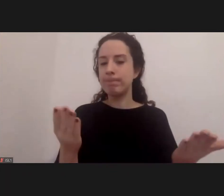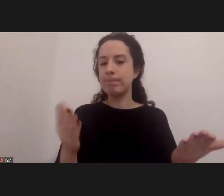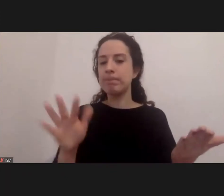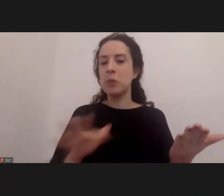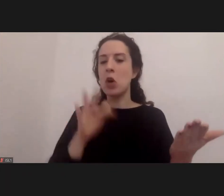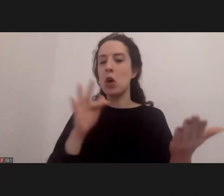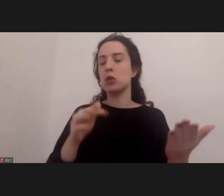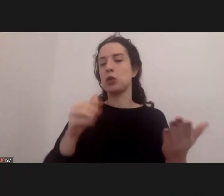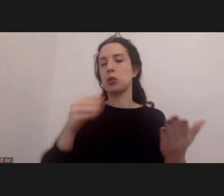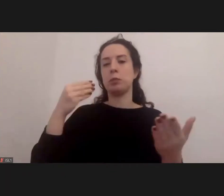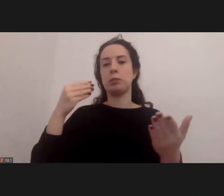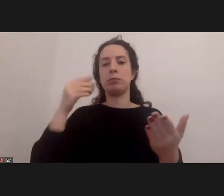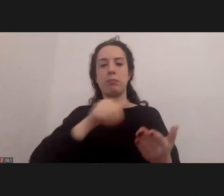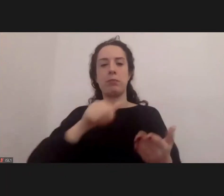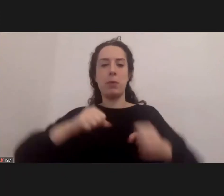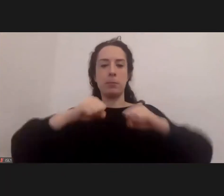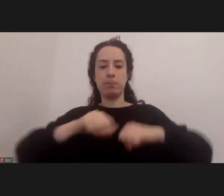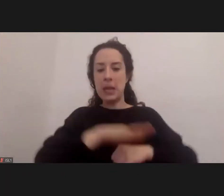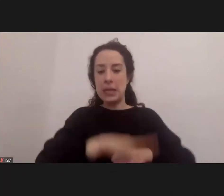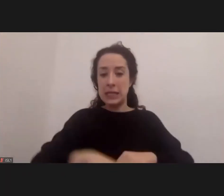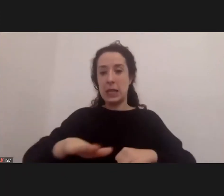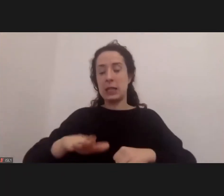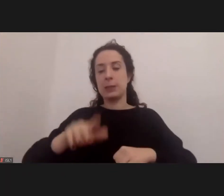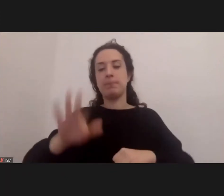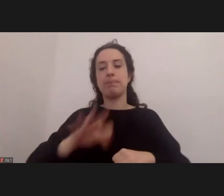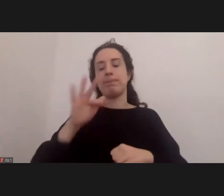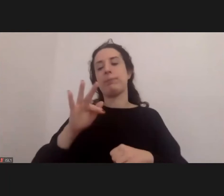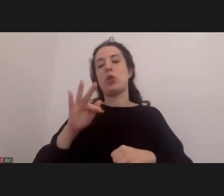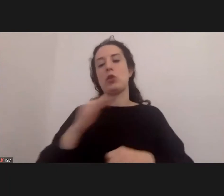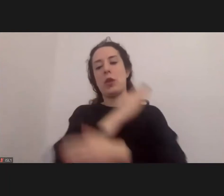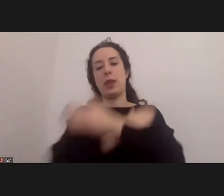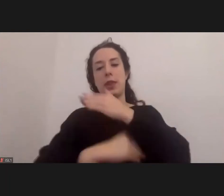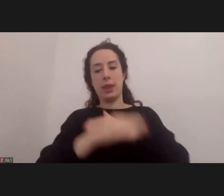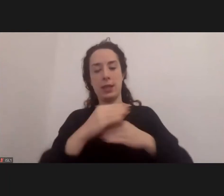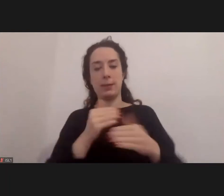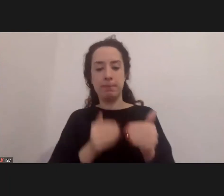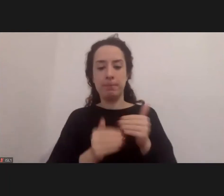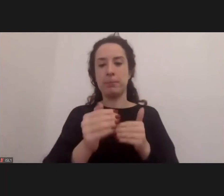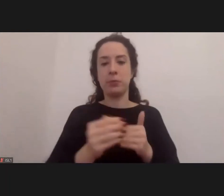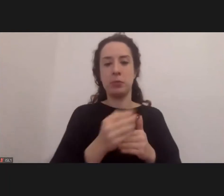disabilities, and equal pay for work of equal value by 2030.